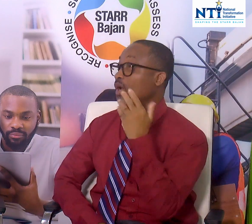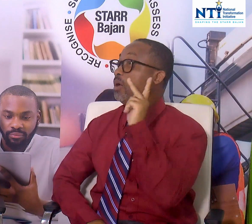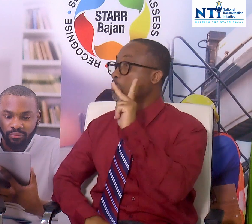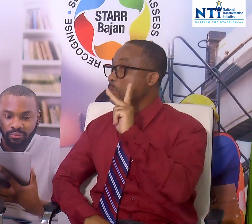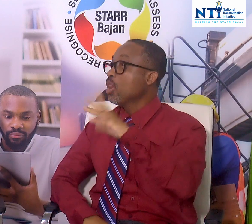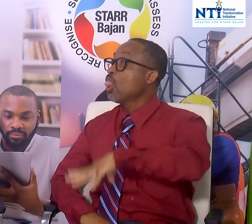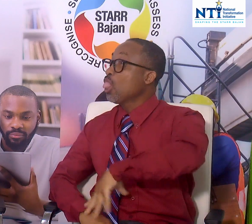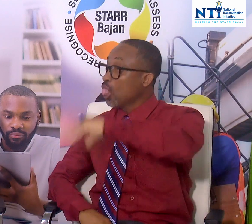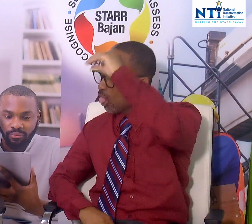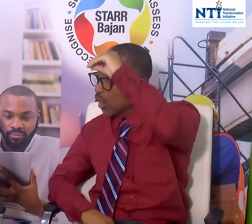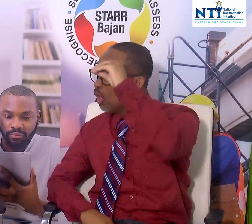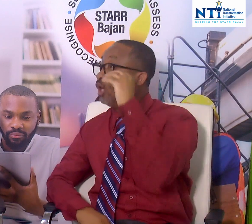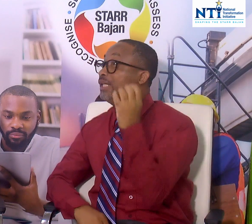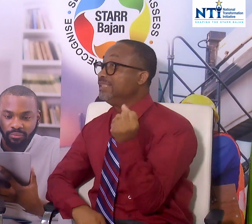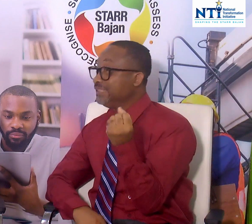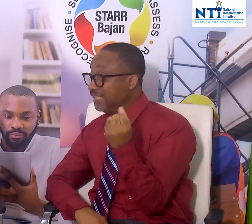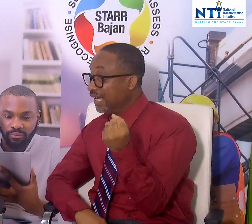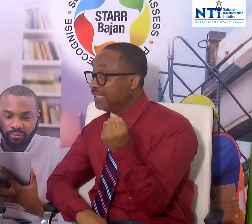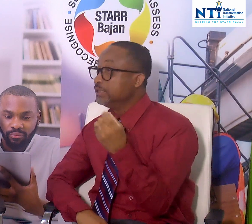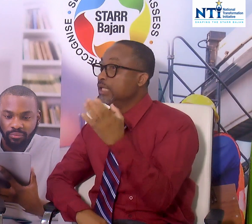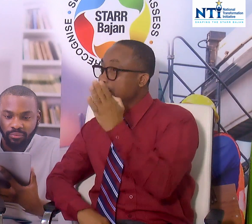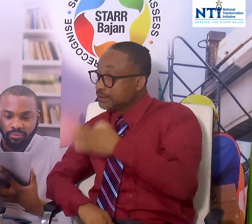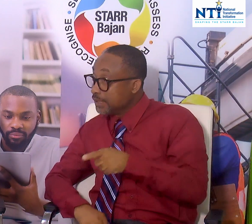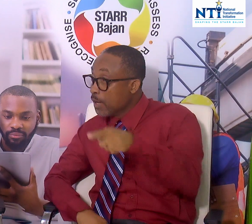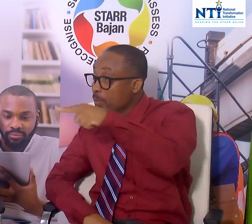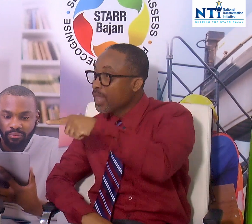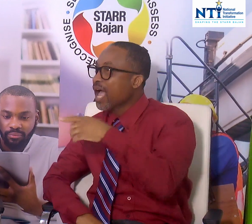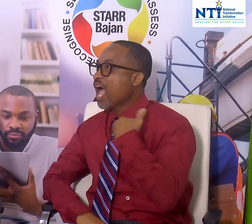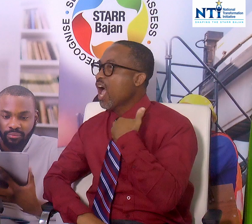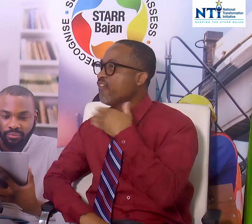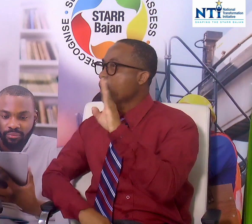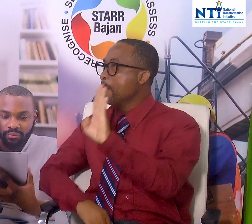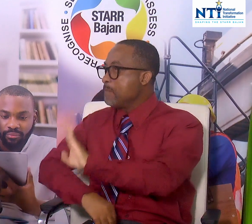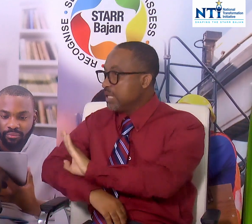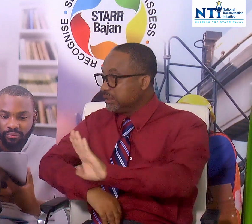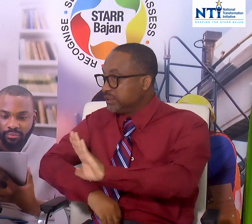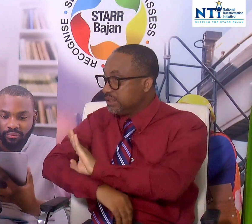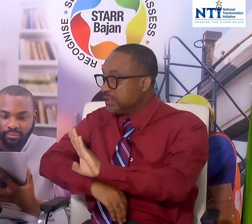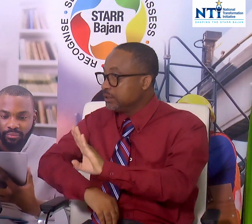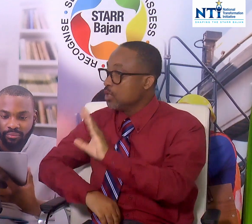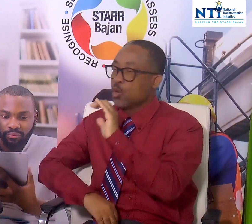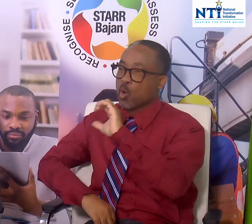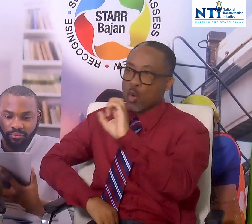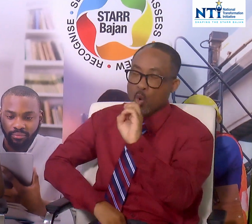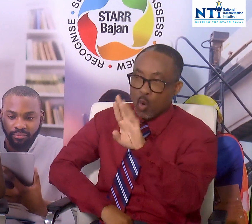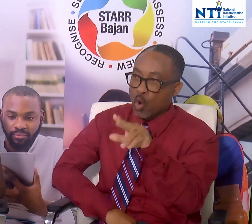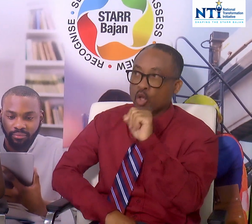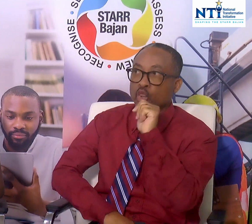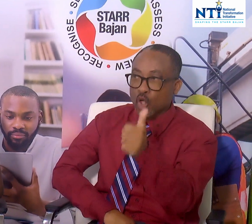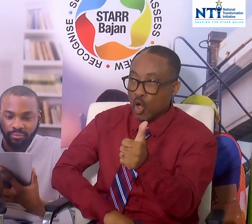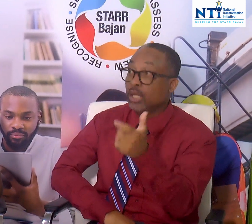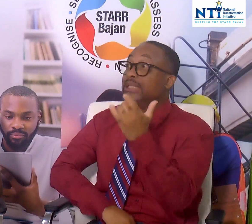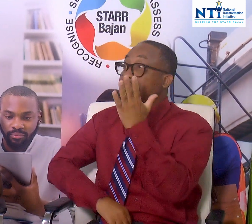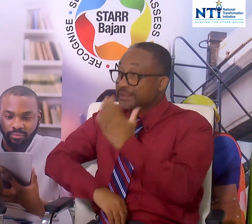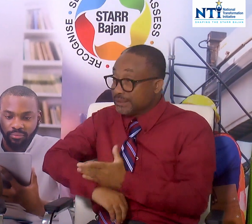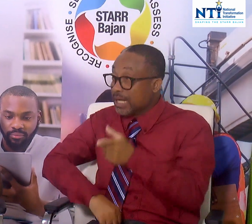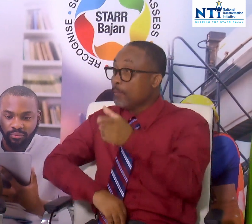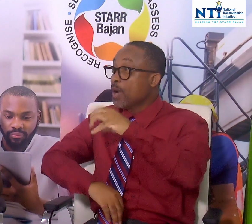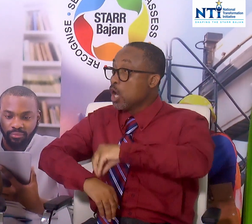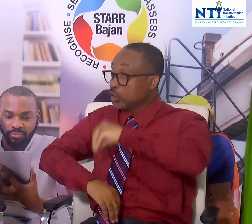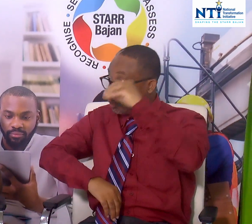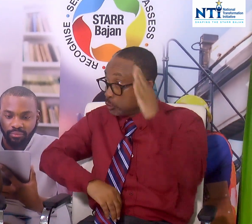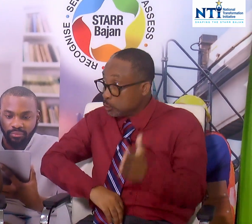And you know, I used to teach Urban Wilson. I used to teach sign language as well, and teach to different businesses,